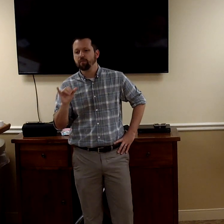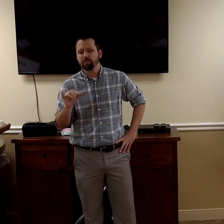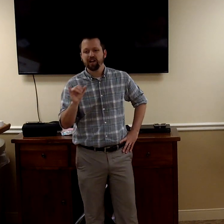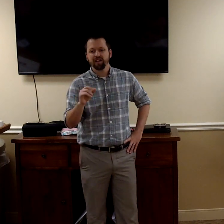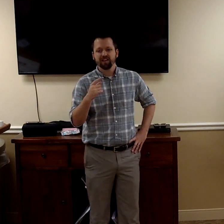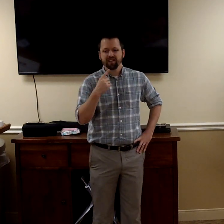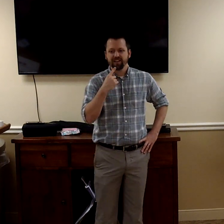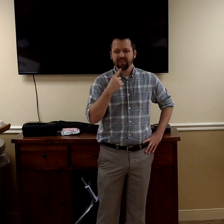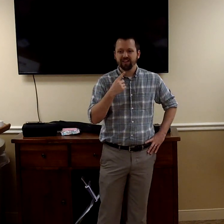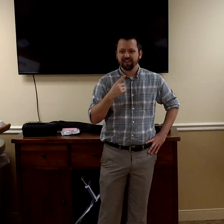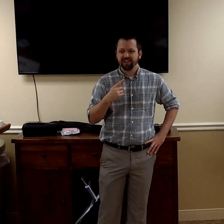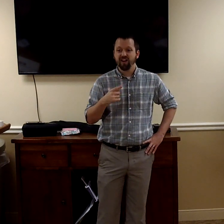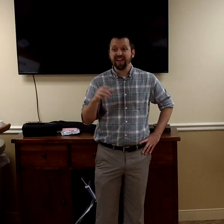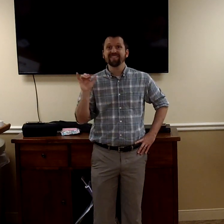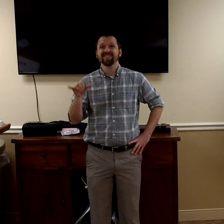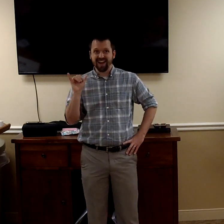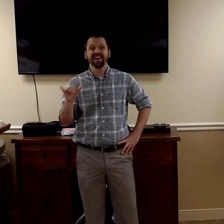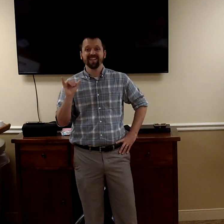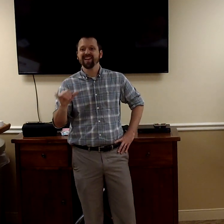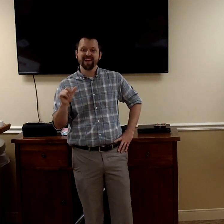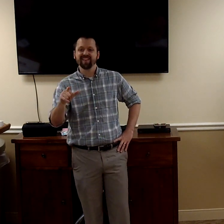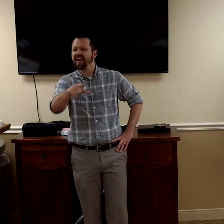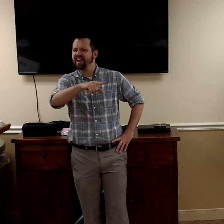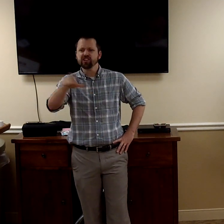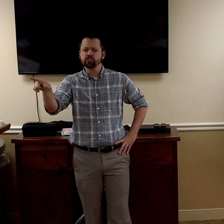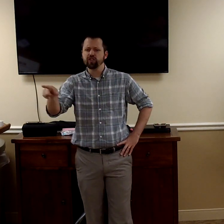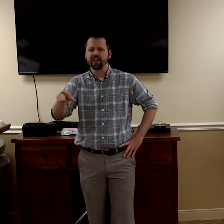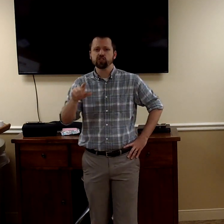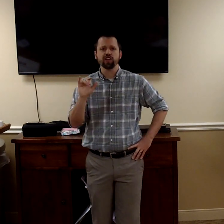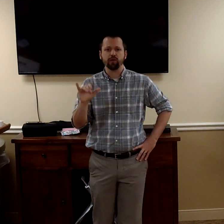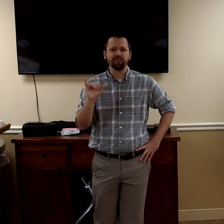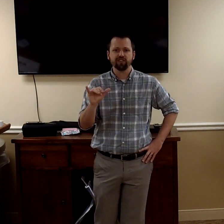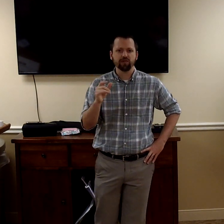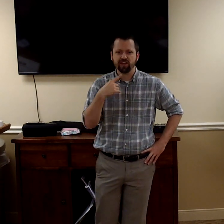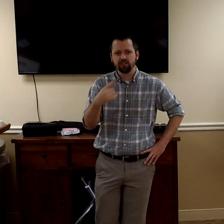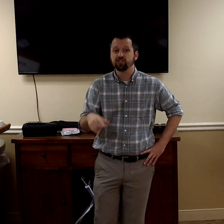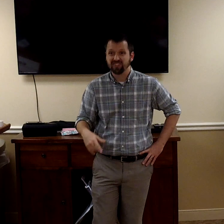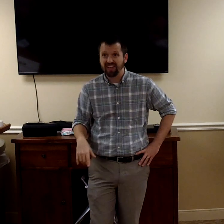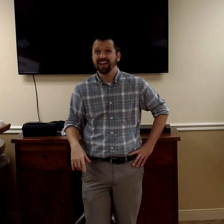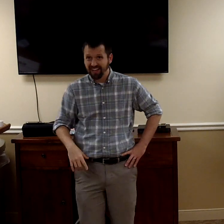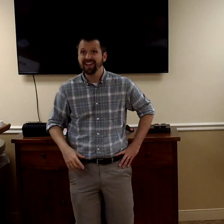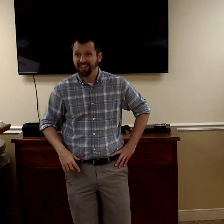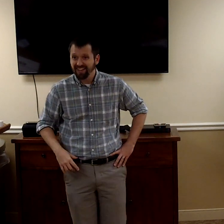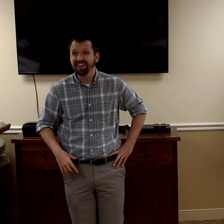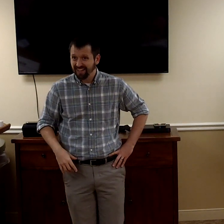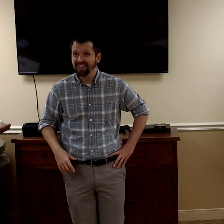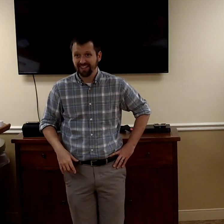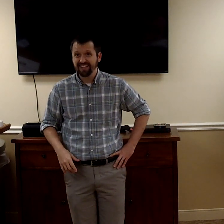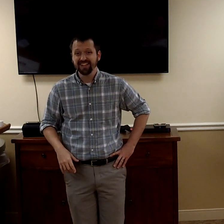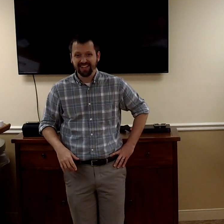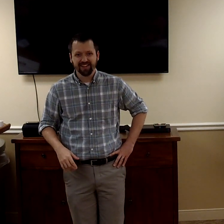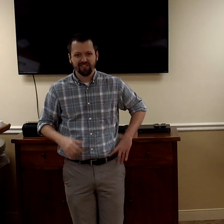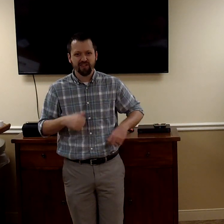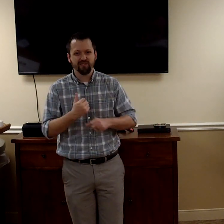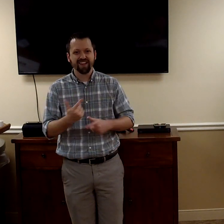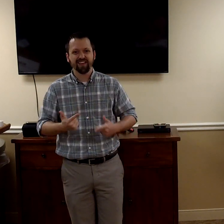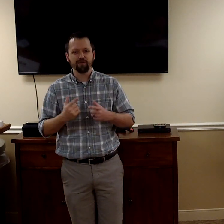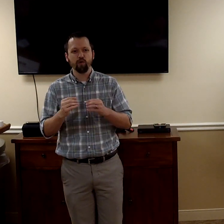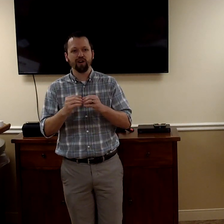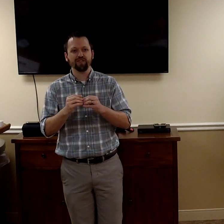being sarcastic. Saying yes. Oh yeah, just nod your head and say yes. Yeah, just do that. Whatever someone says to you, just It makes life more